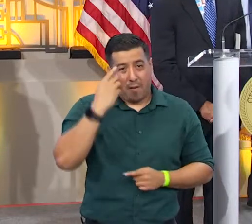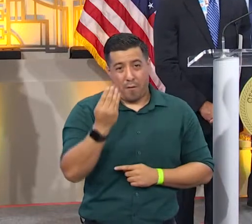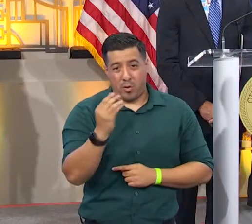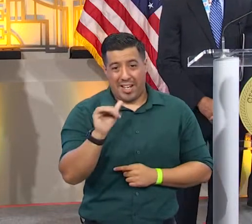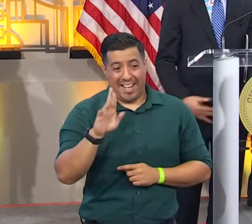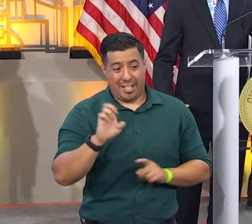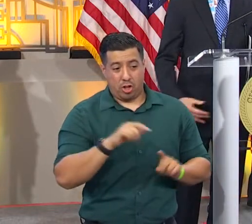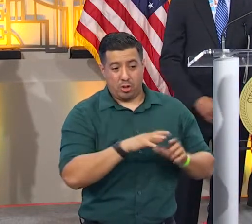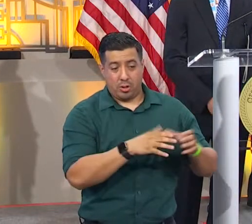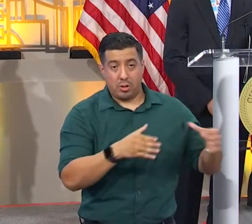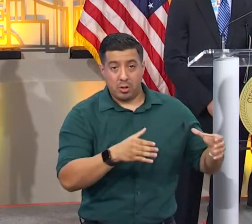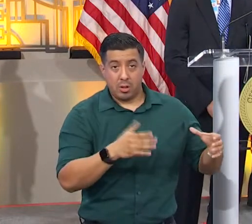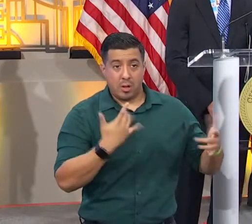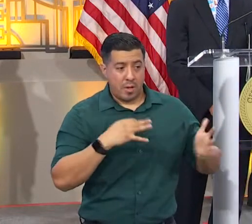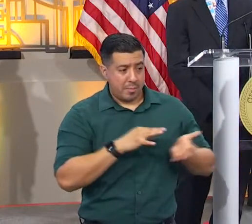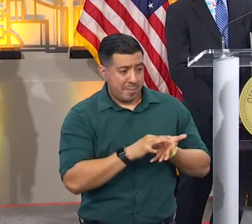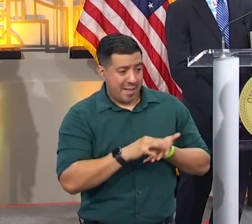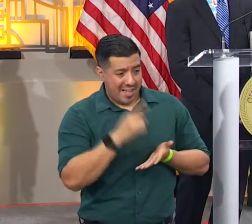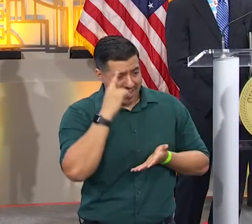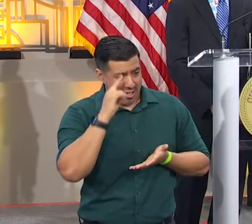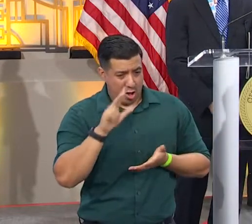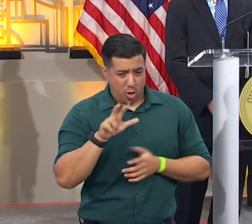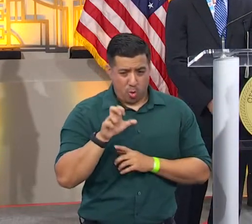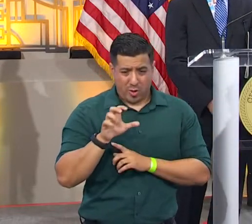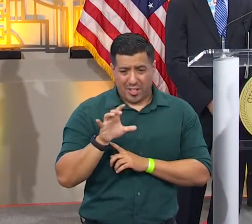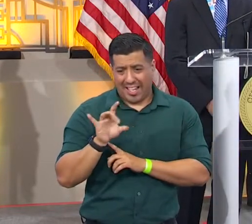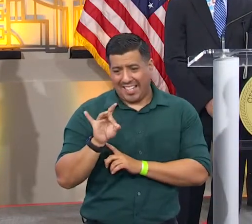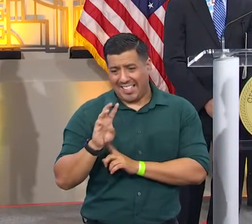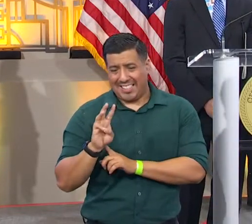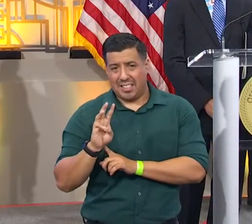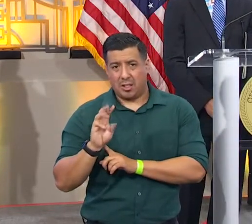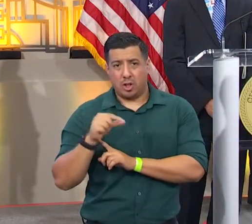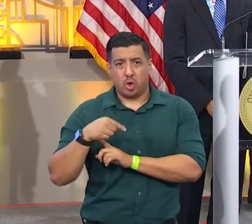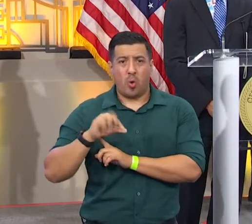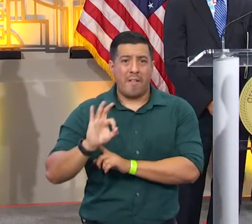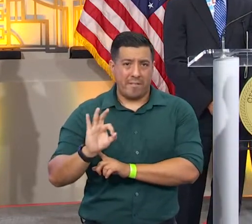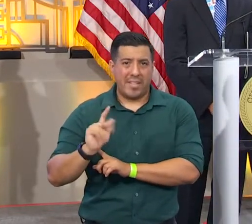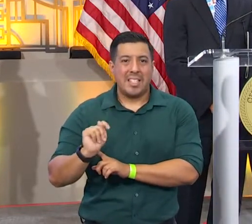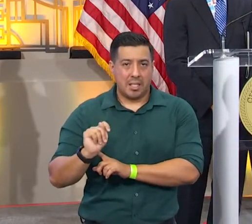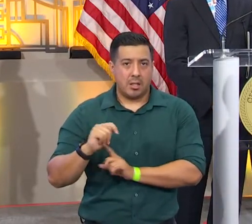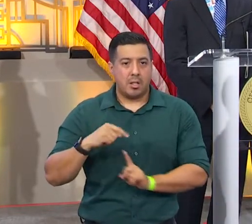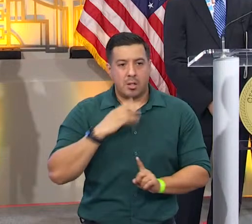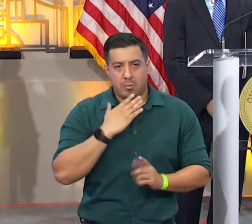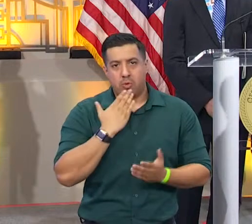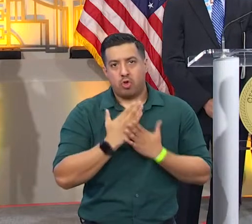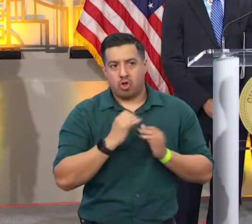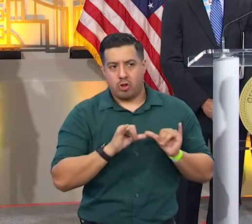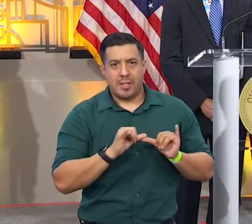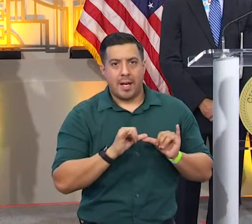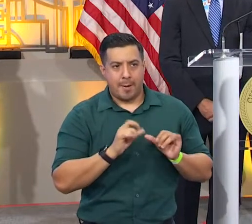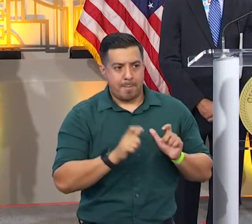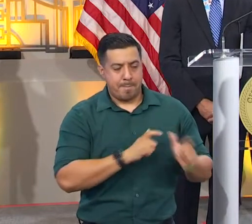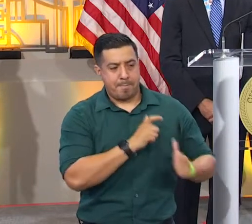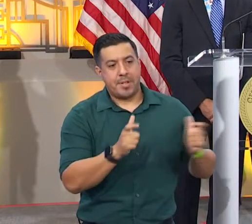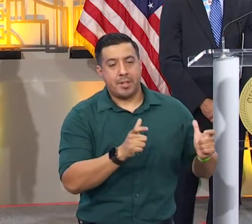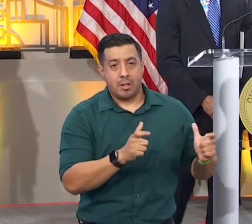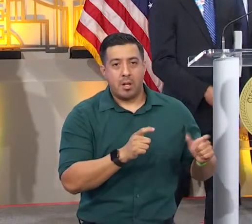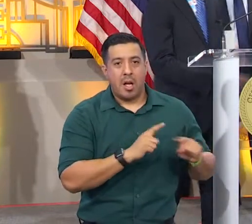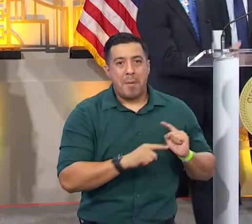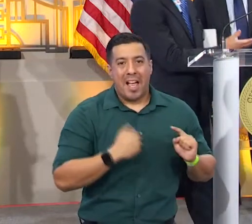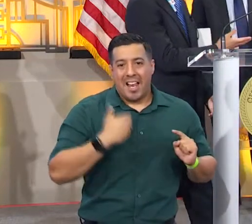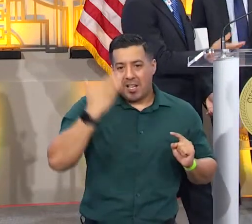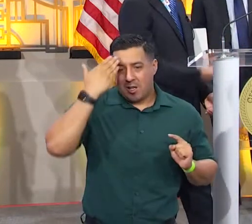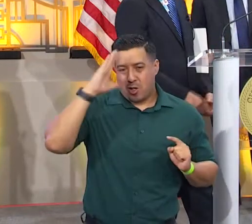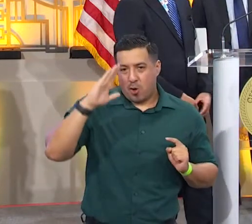the square footage as calculated is about 386,000 square feet. So this is a sizable facility. But I don't